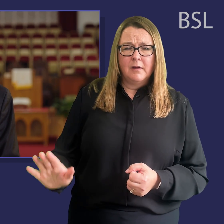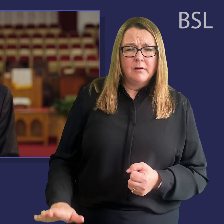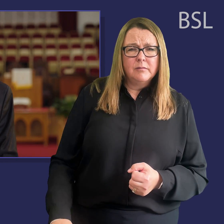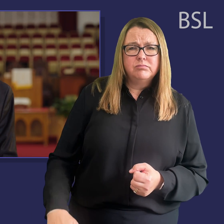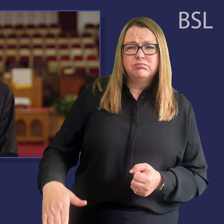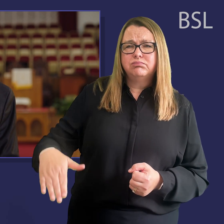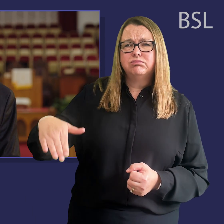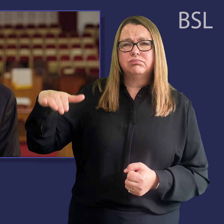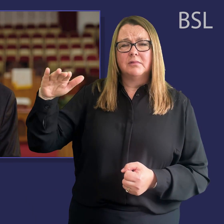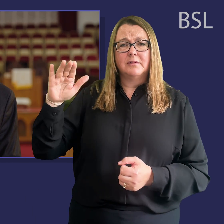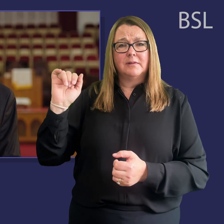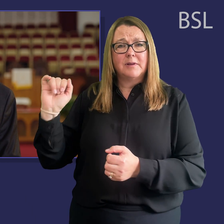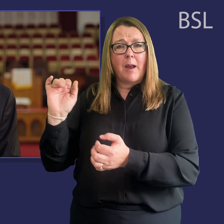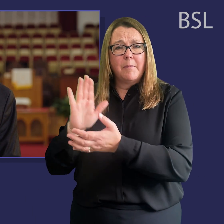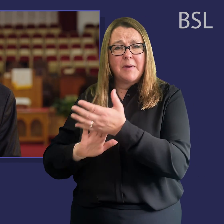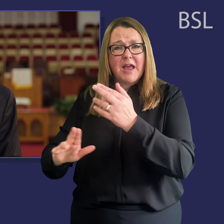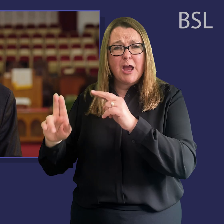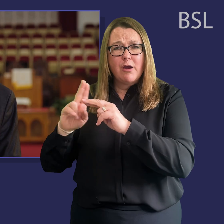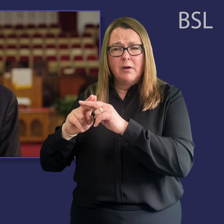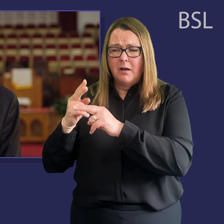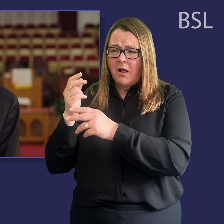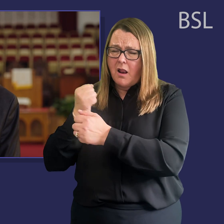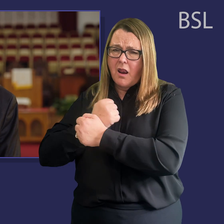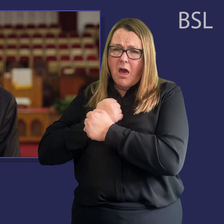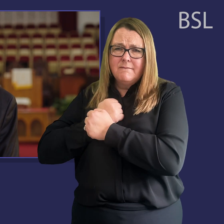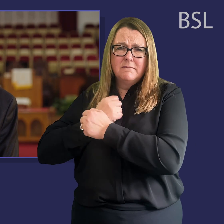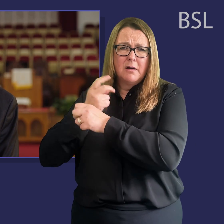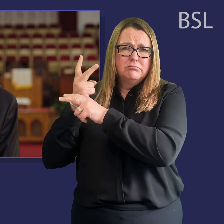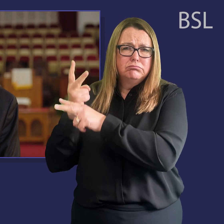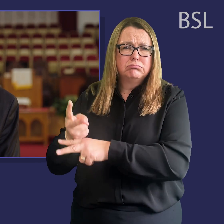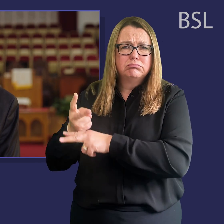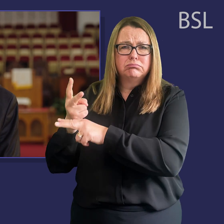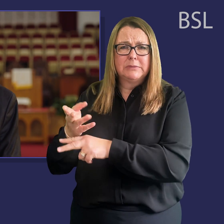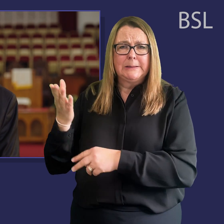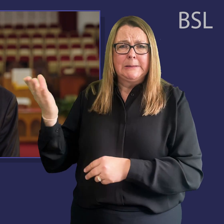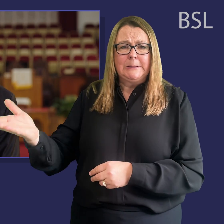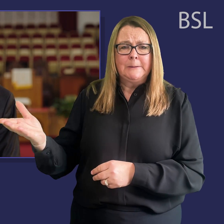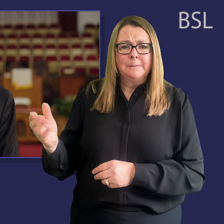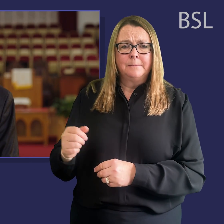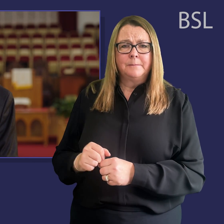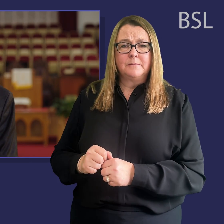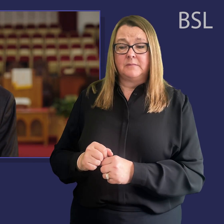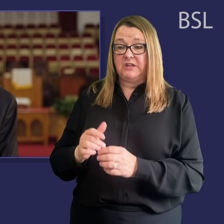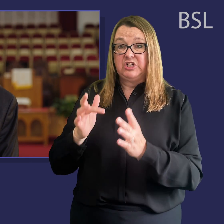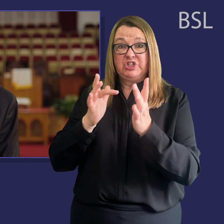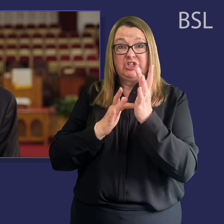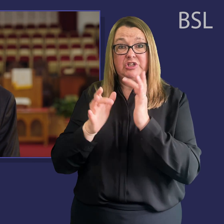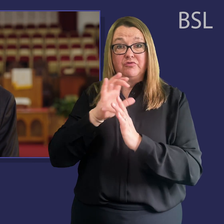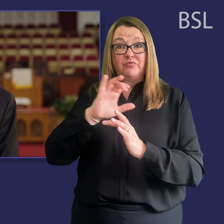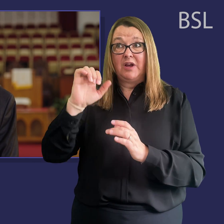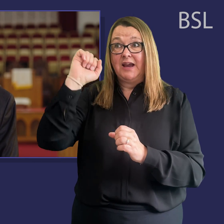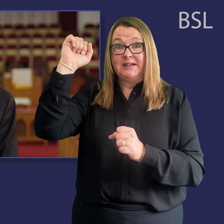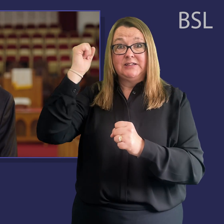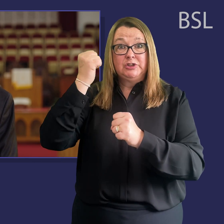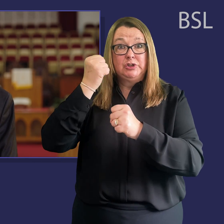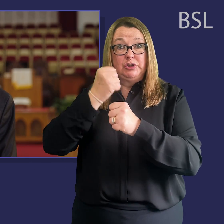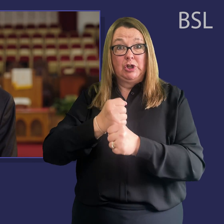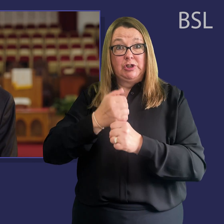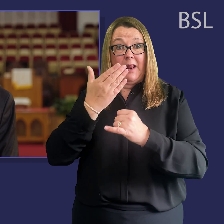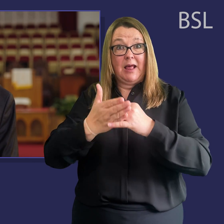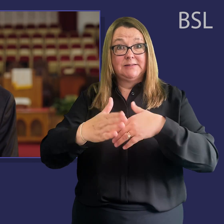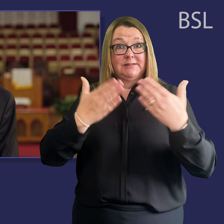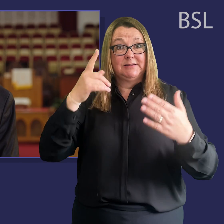but he, after the upbringing and training that he received in the Church of Jesus Christ of Latter-day